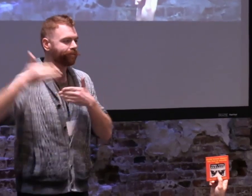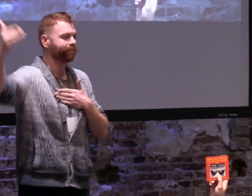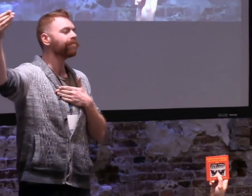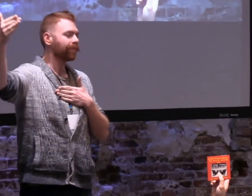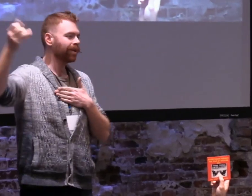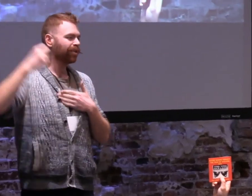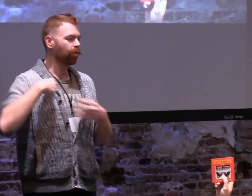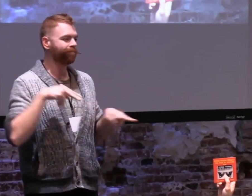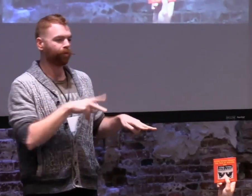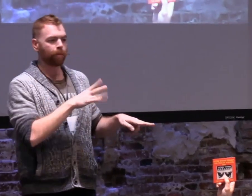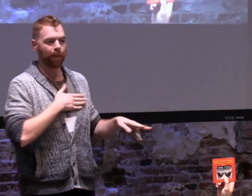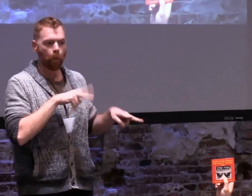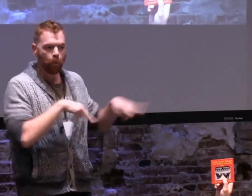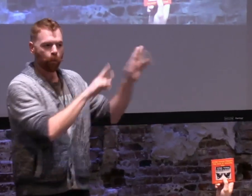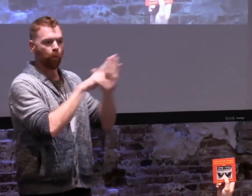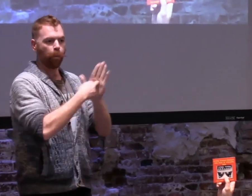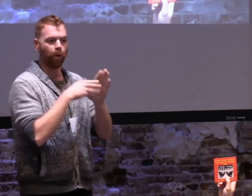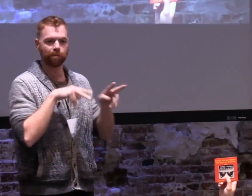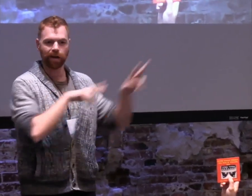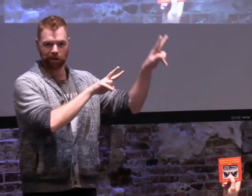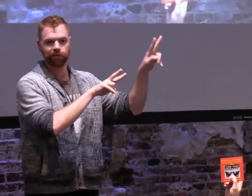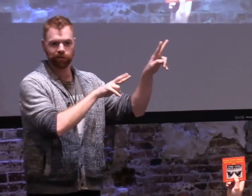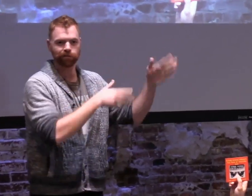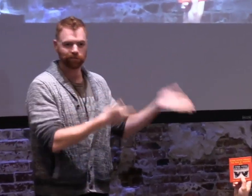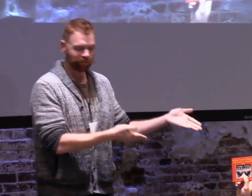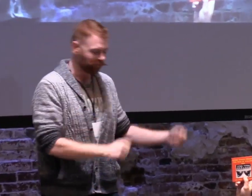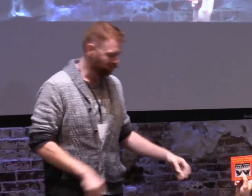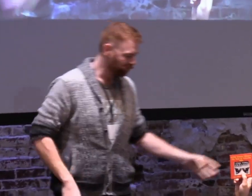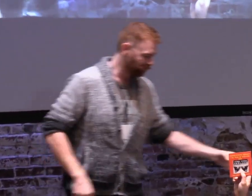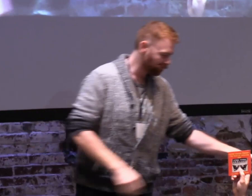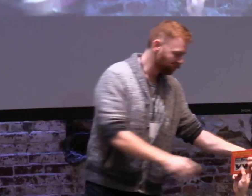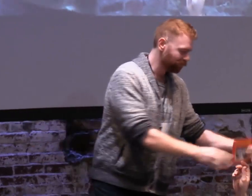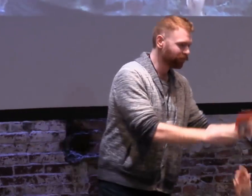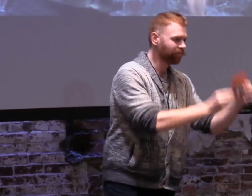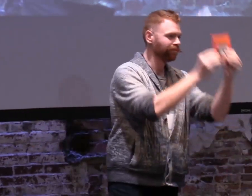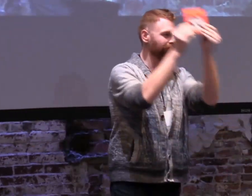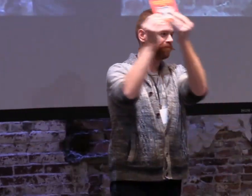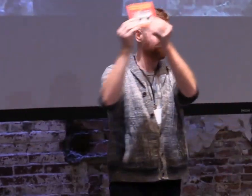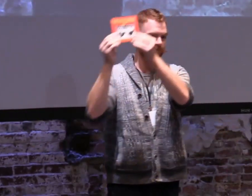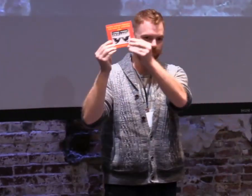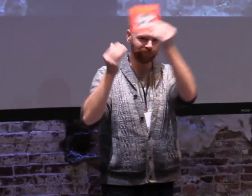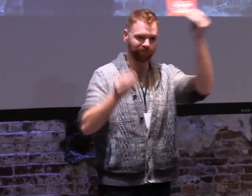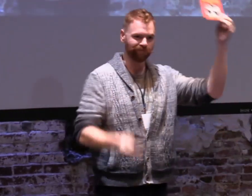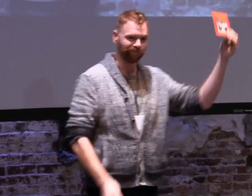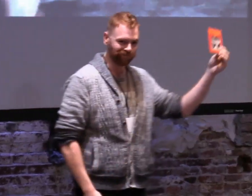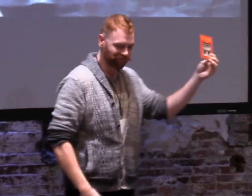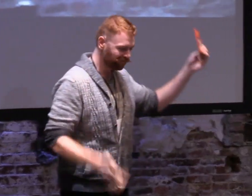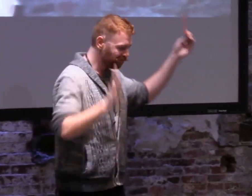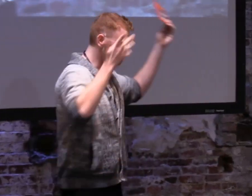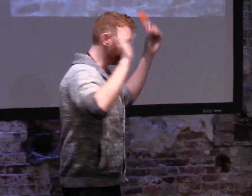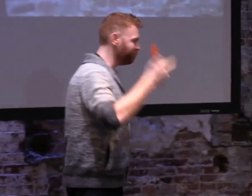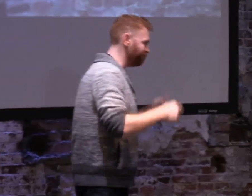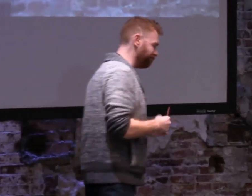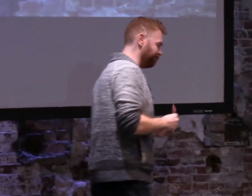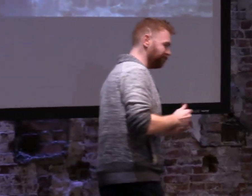I learned so much from Peter Cook. He's a role model, person I look up to. So, this is my artifact. Thank you.